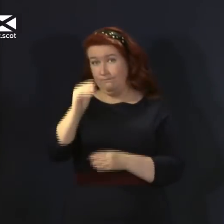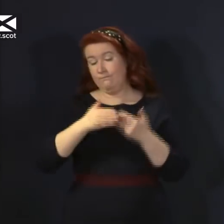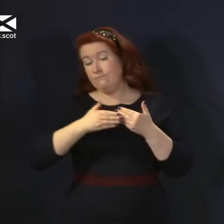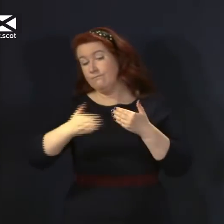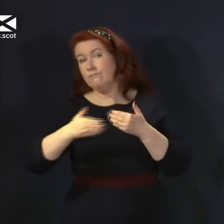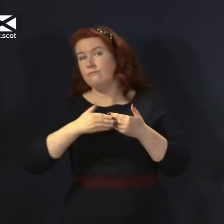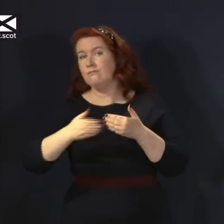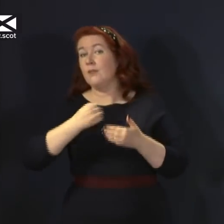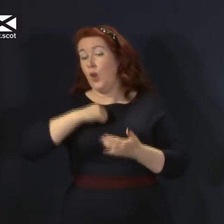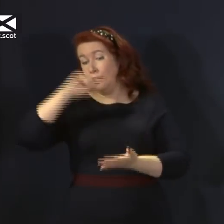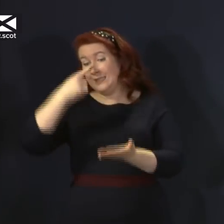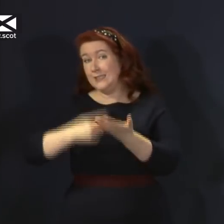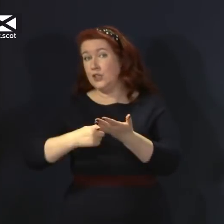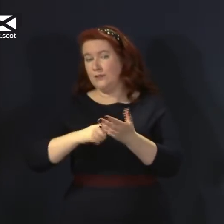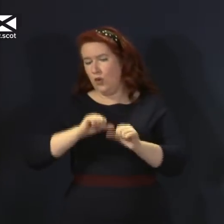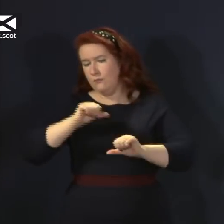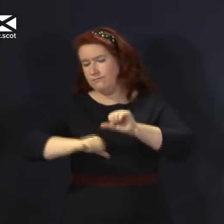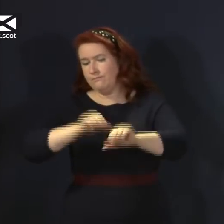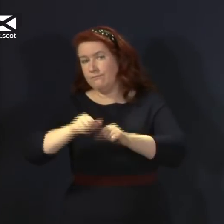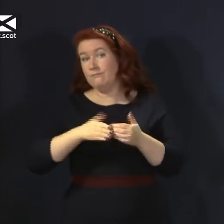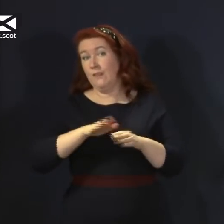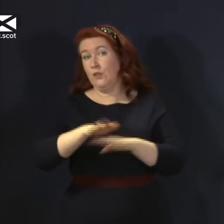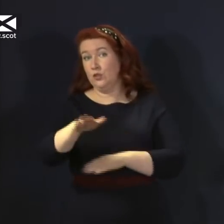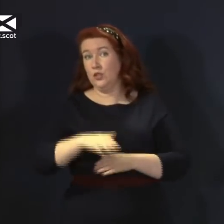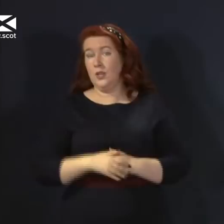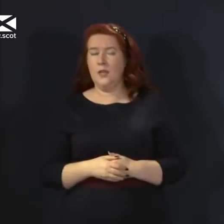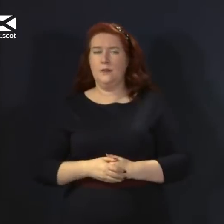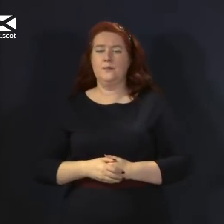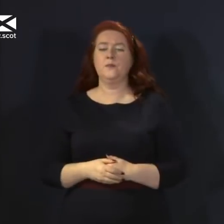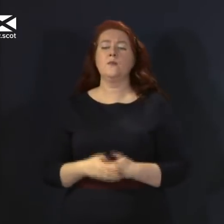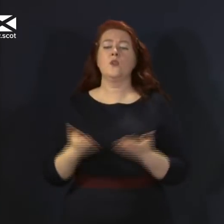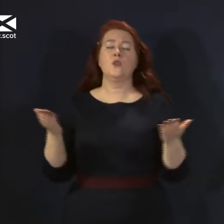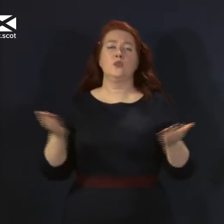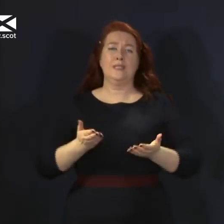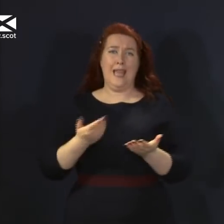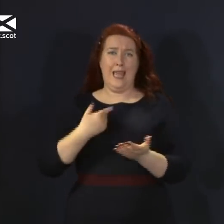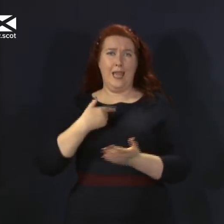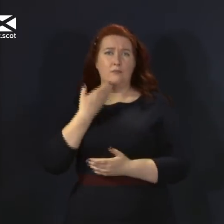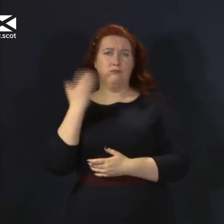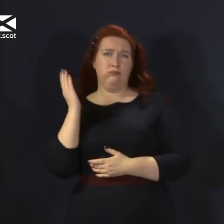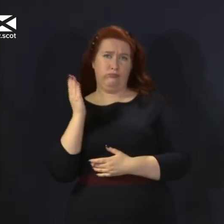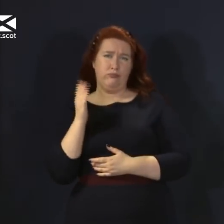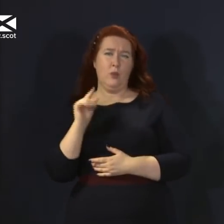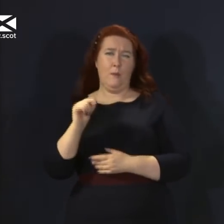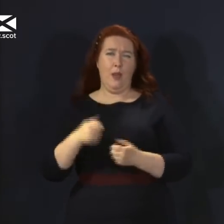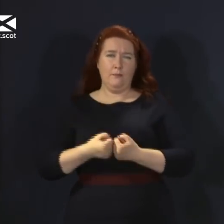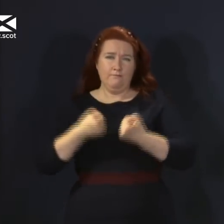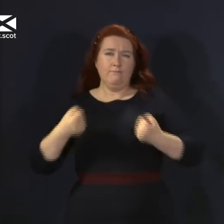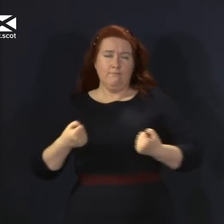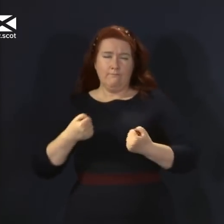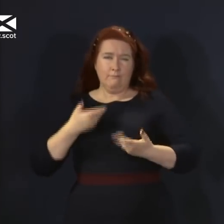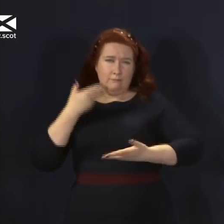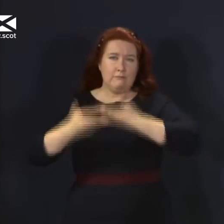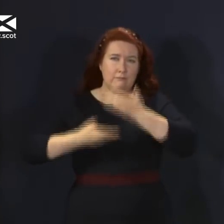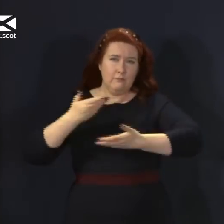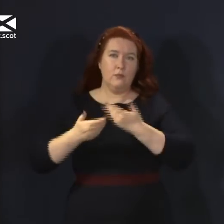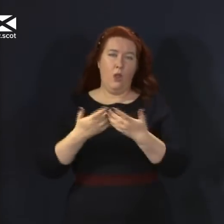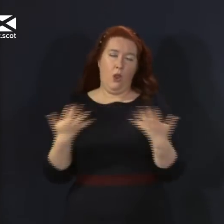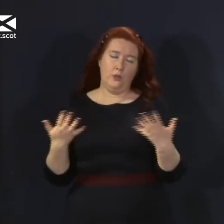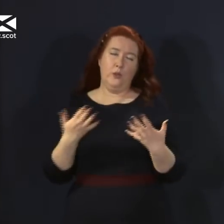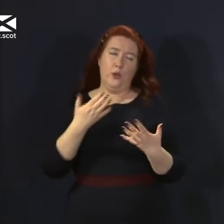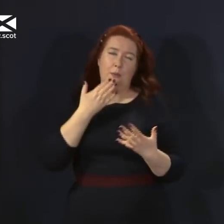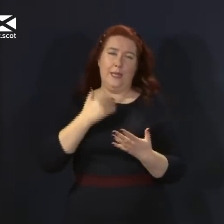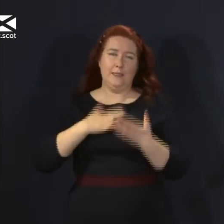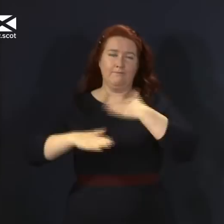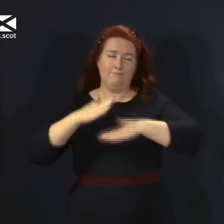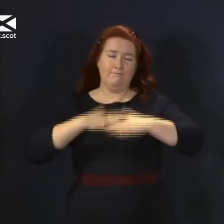decisions on the next steps forward. My remarks today will therefore necessarily be slightly longer than usual, so please